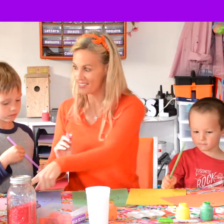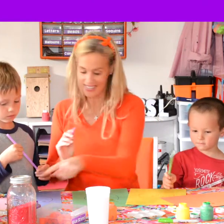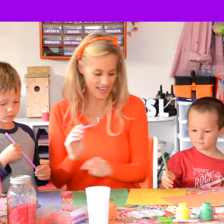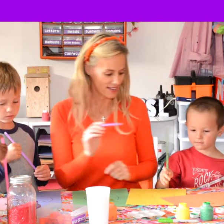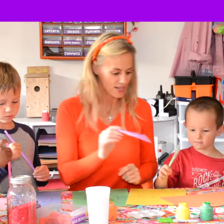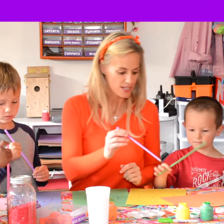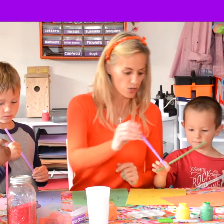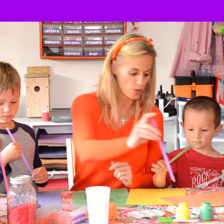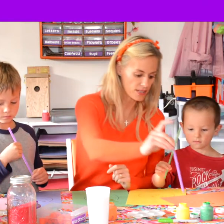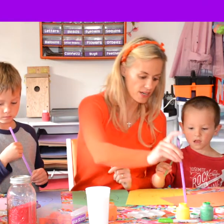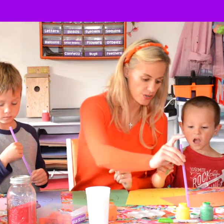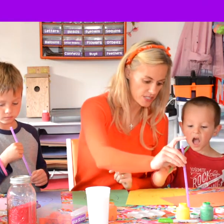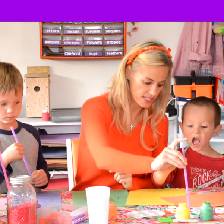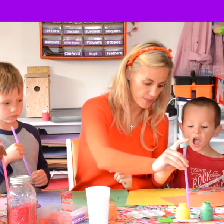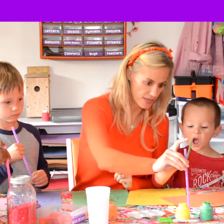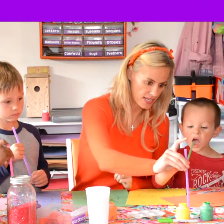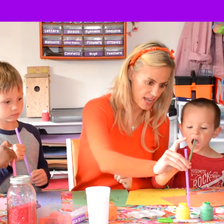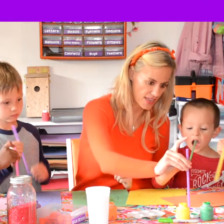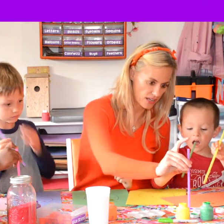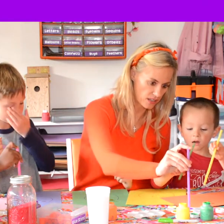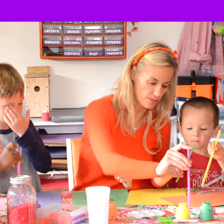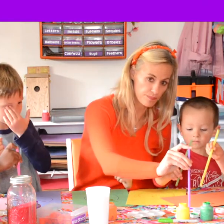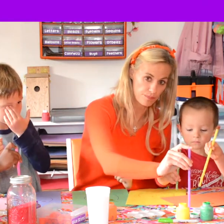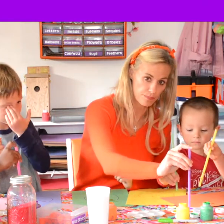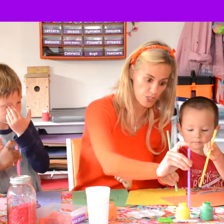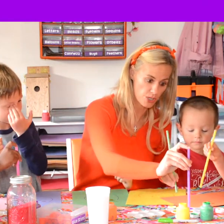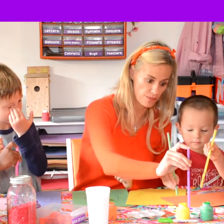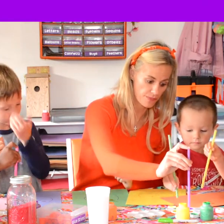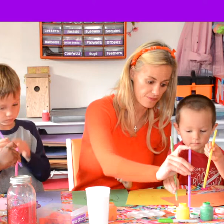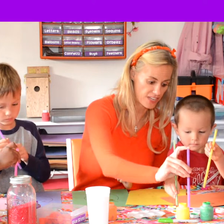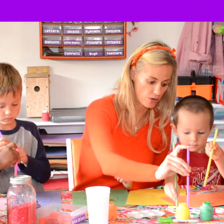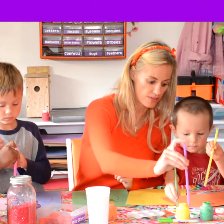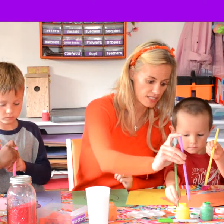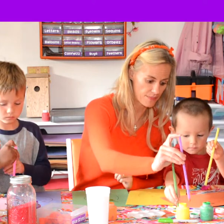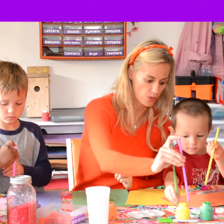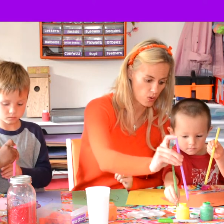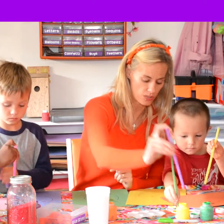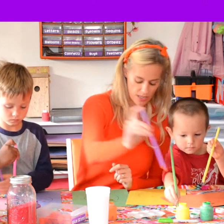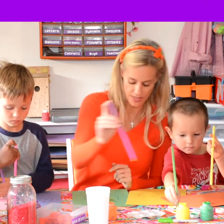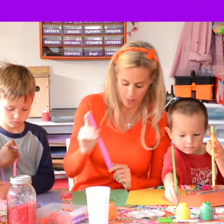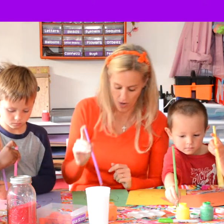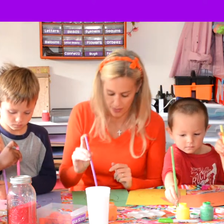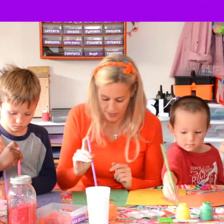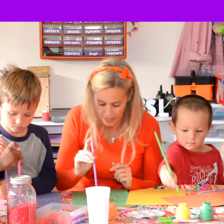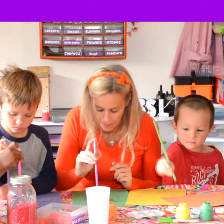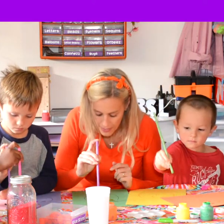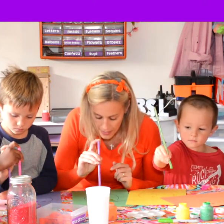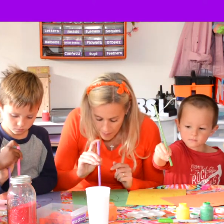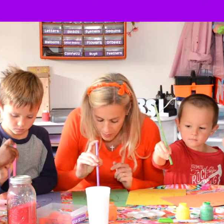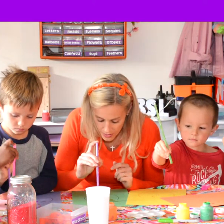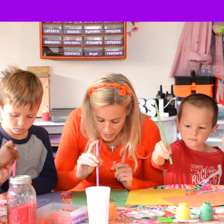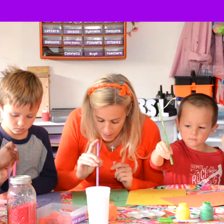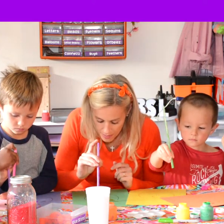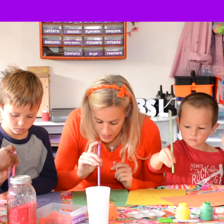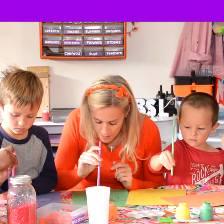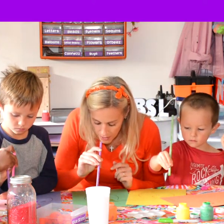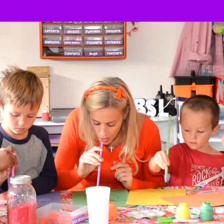that? So go in there, and you just dip it, and then push your finger over the top so it holds some of that water in there. Put it on your paper, and then blow.